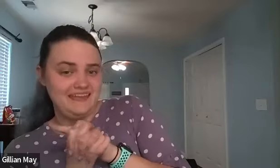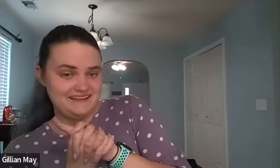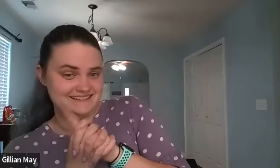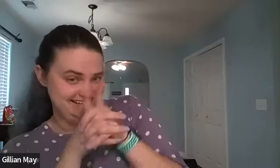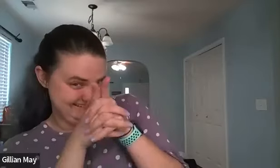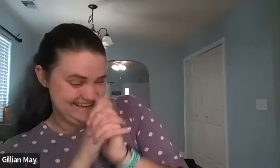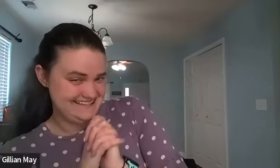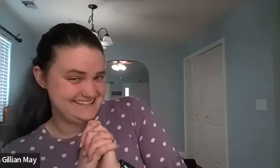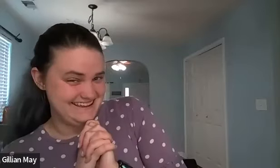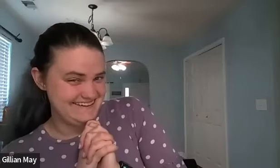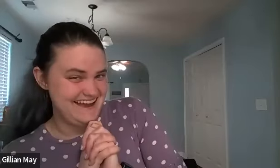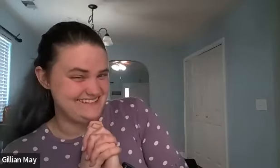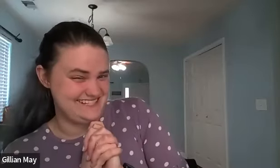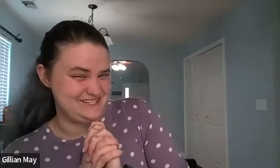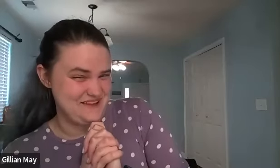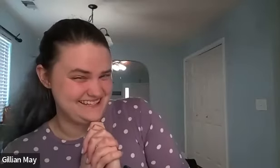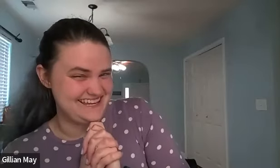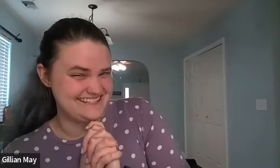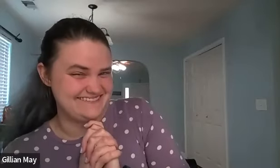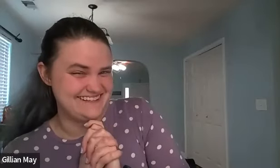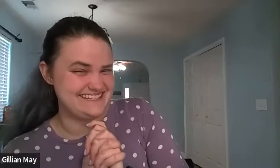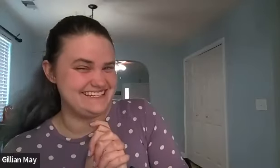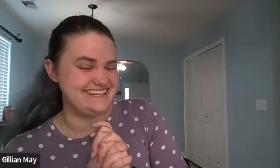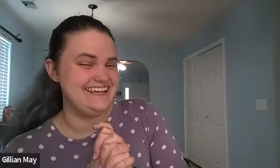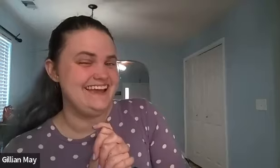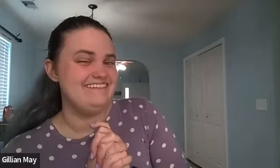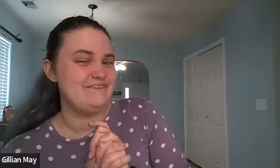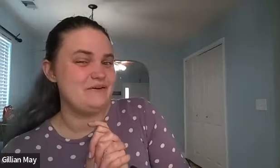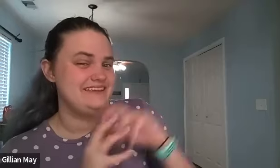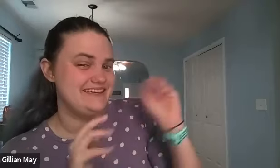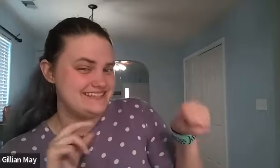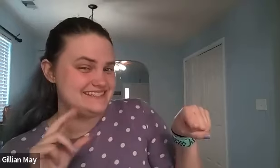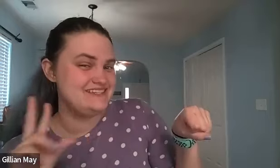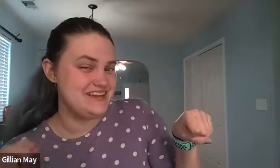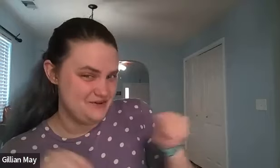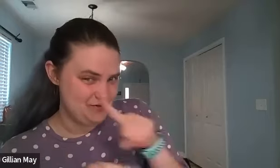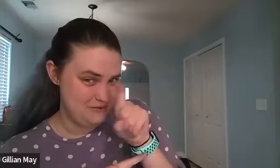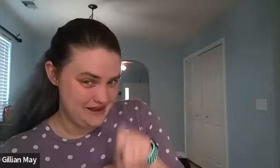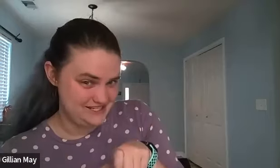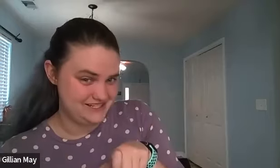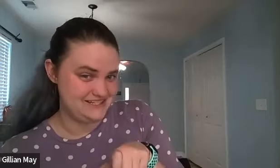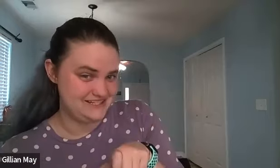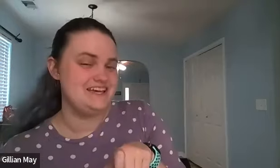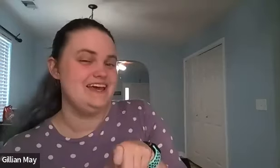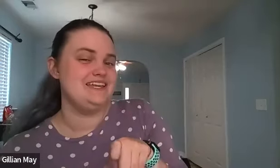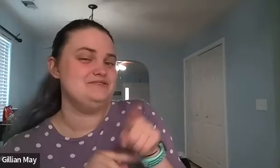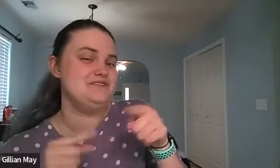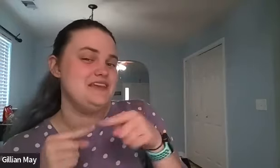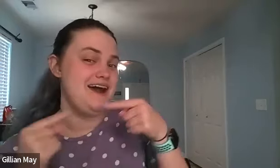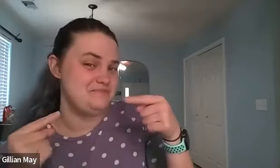And so I was just about to say, because I realized I didn't. For yes and no questions, you do the opposite